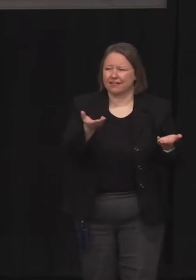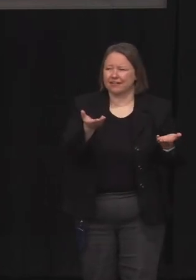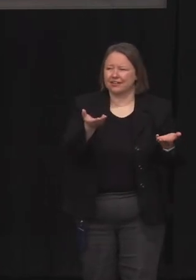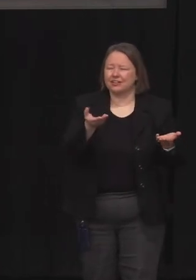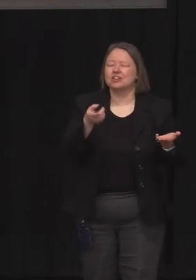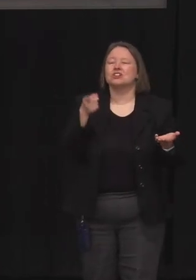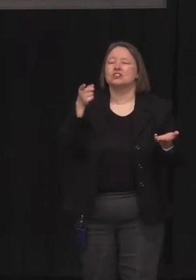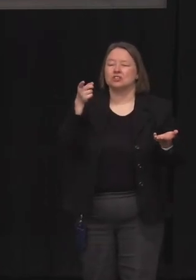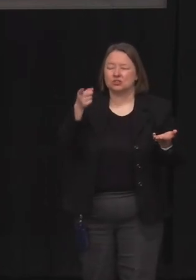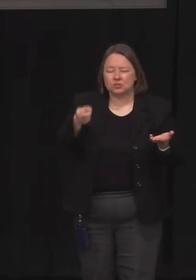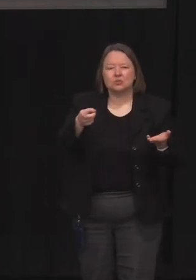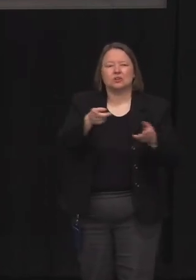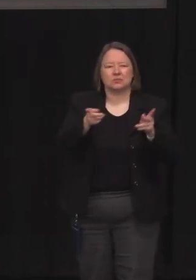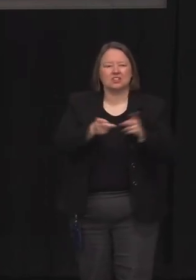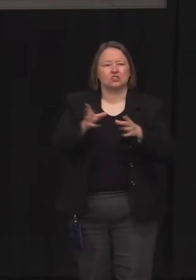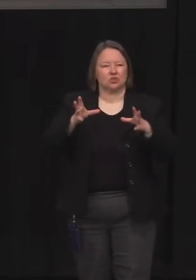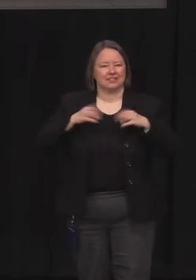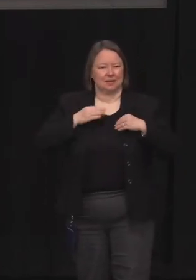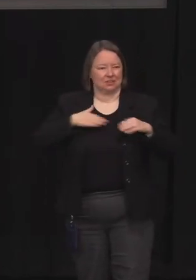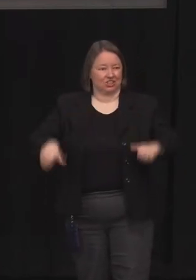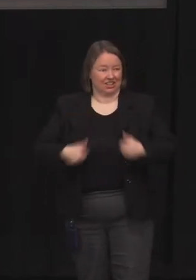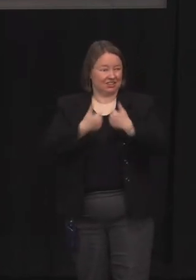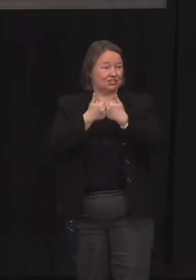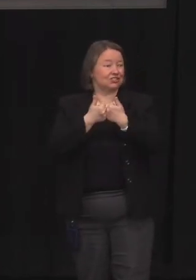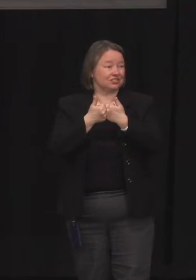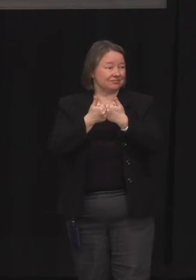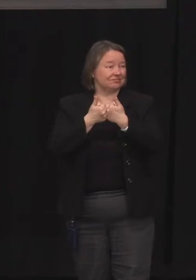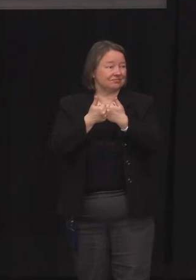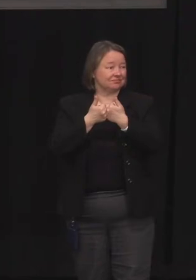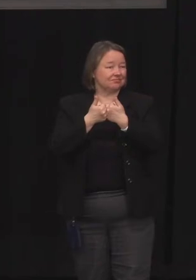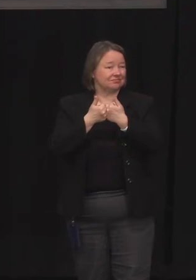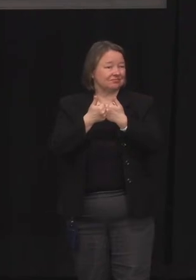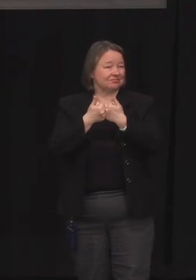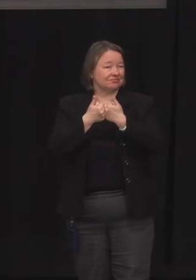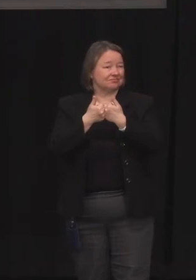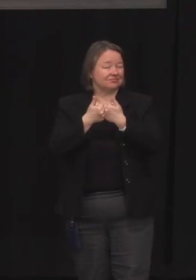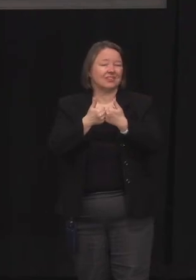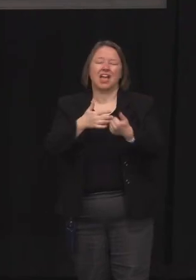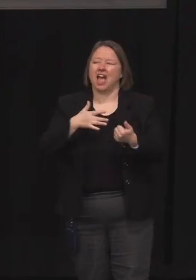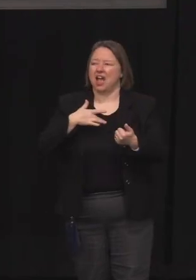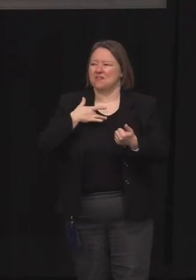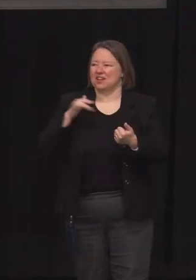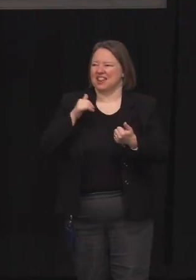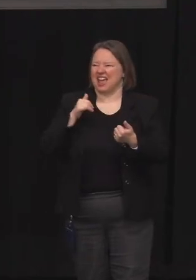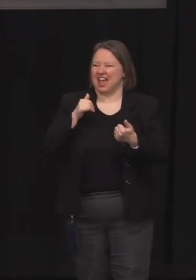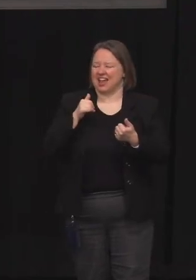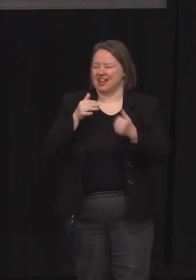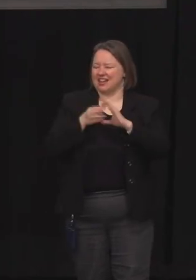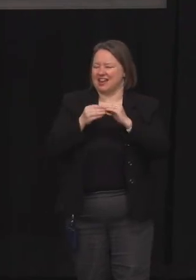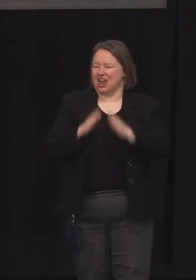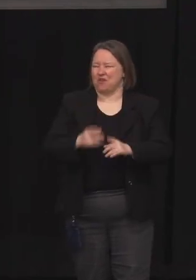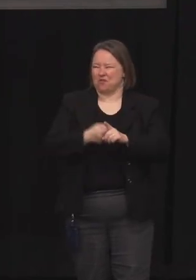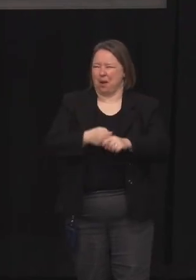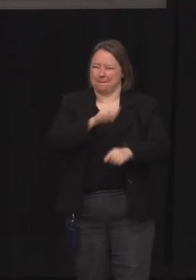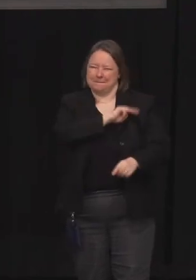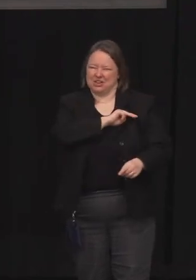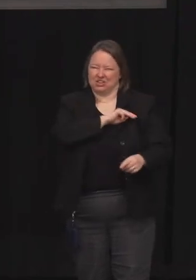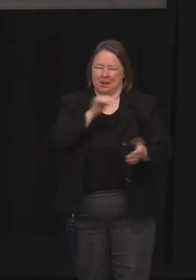you are in a position to accept this challenge. I'm feeling a bit like the narrator from Mission